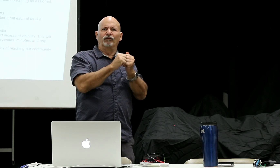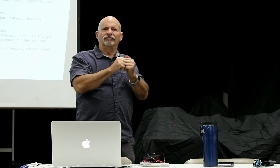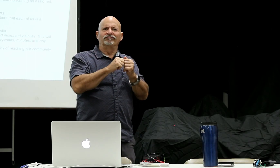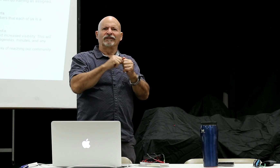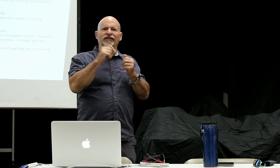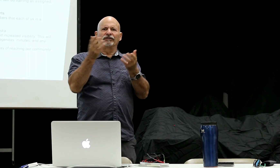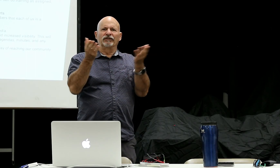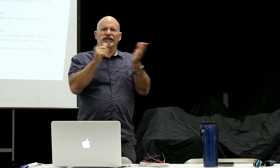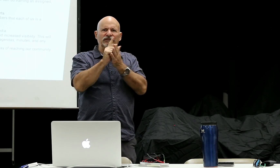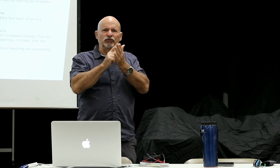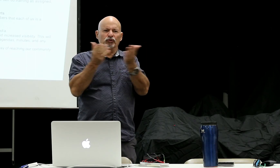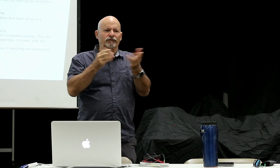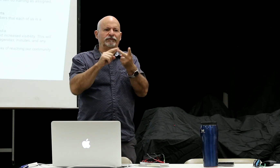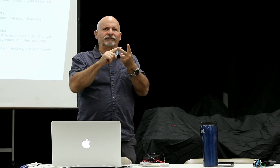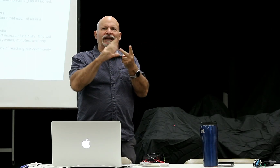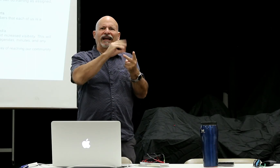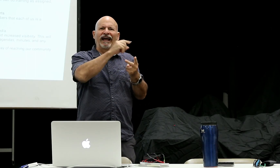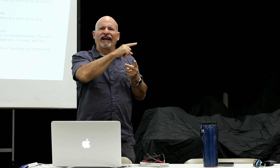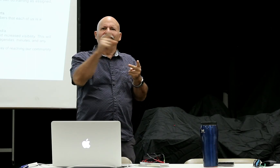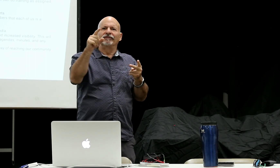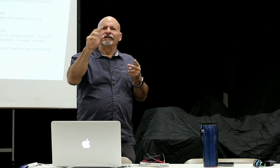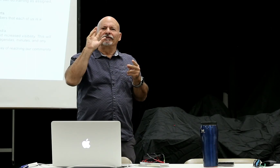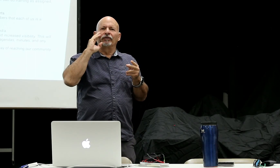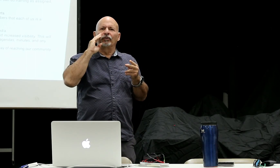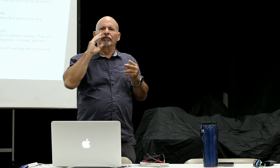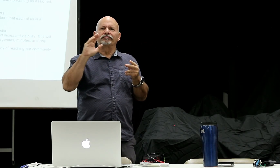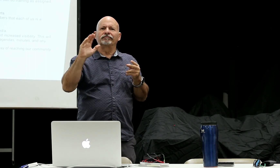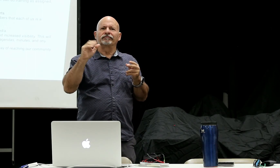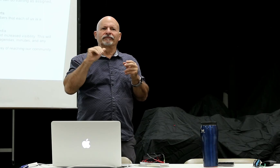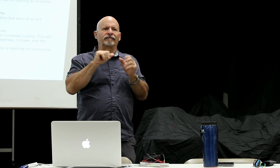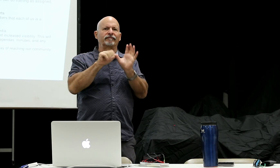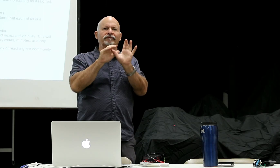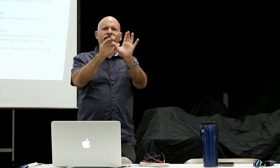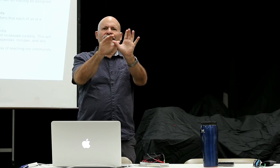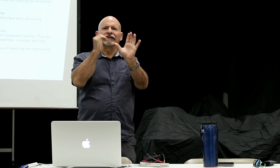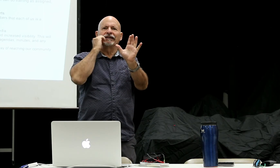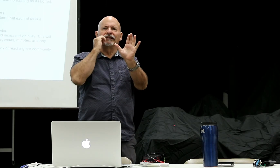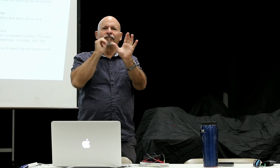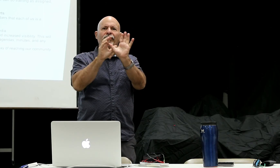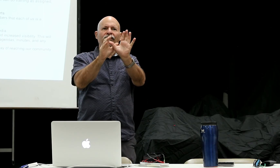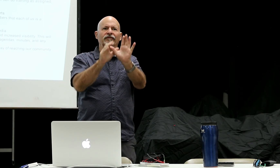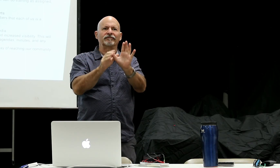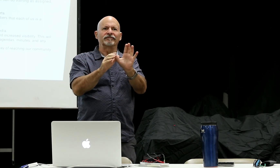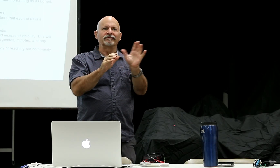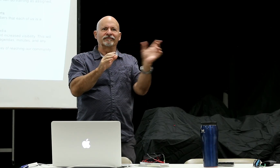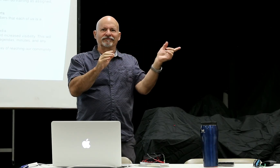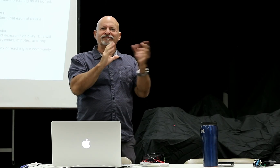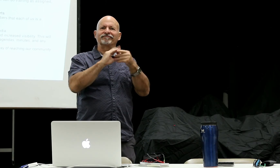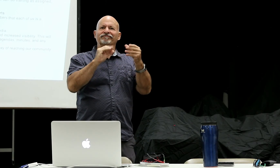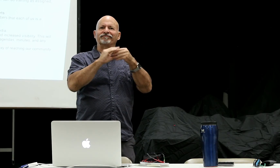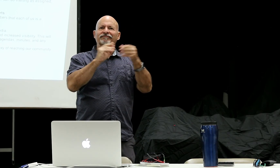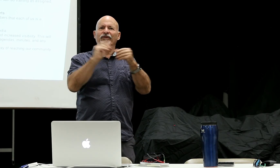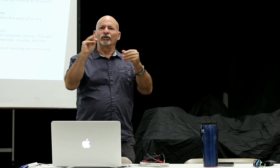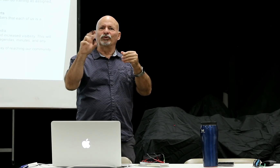then if we were able to have it translated or something. And Steve saying, well, before we did have